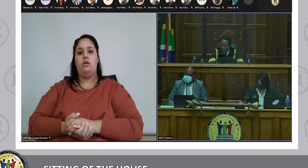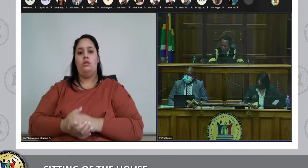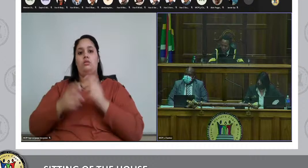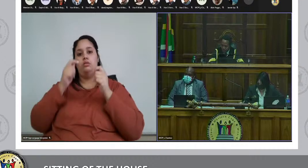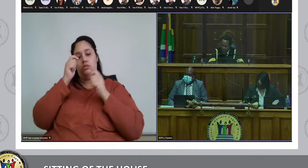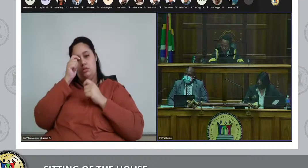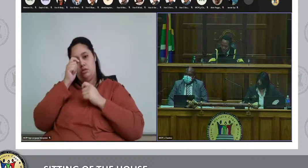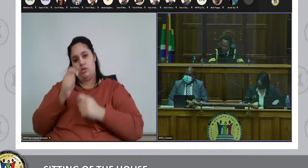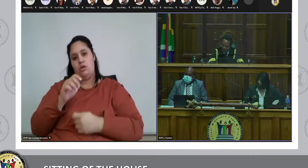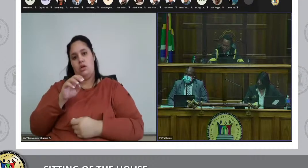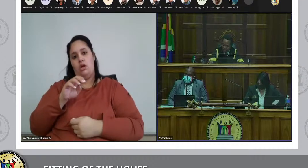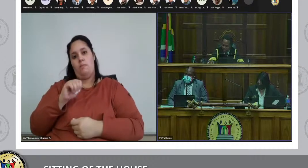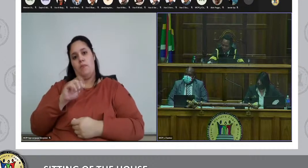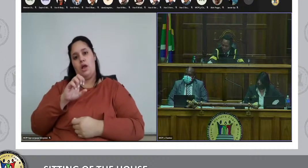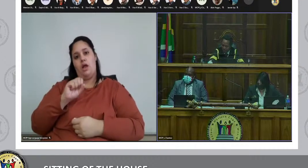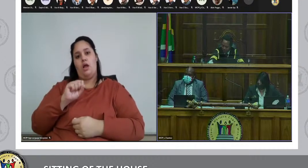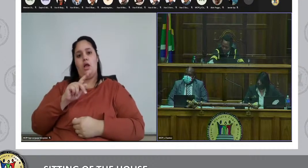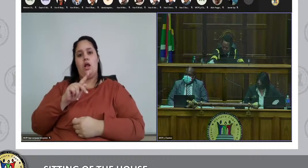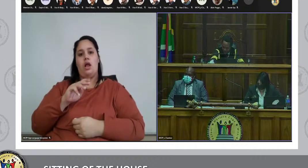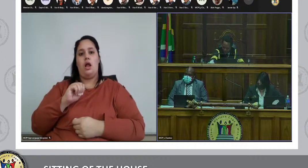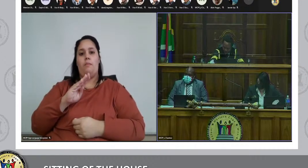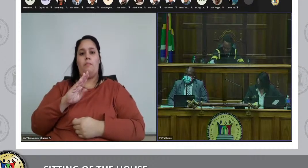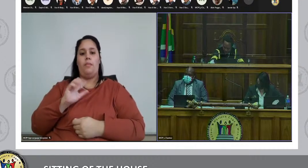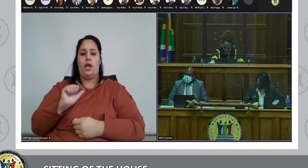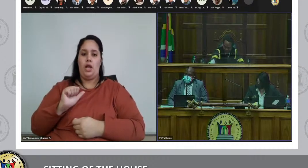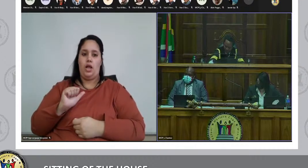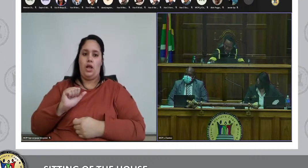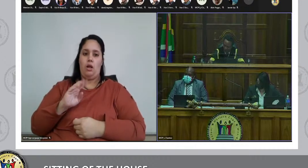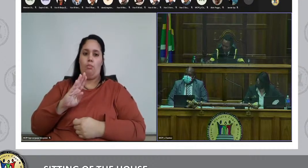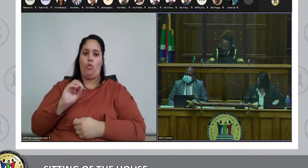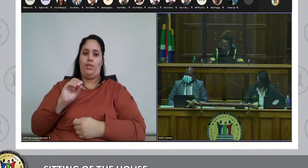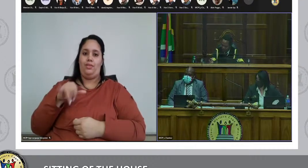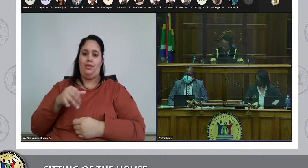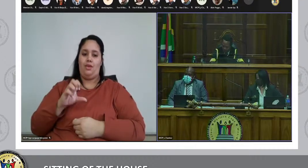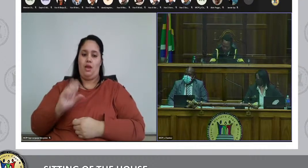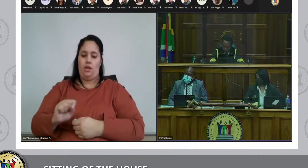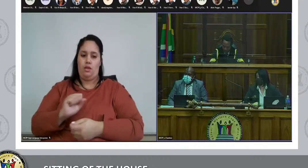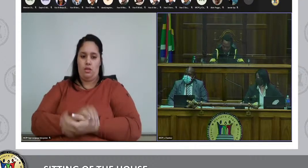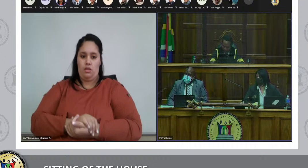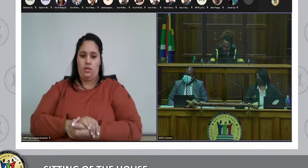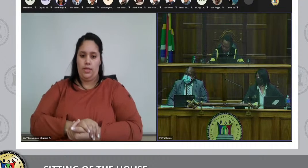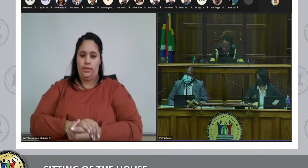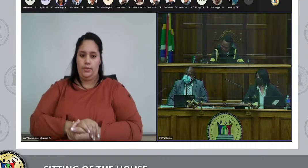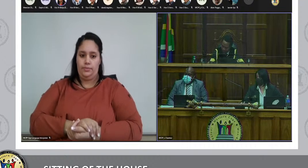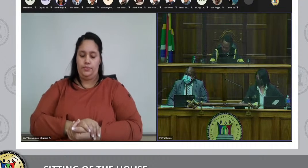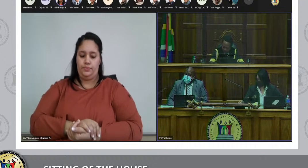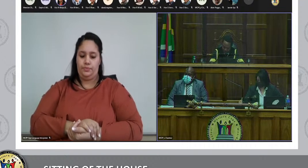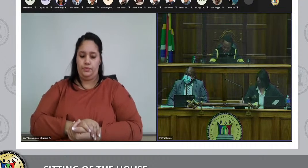Honorable Makamba Boja. Manqoba.